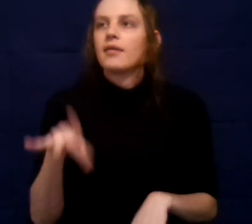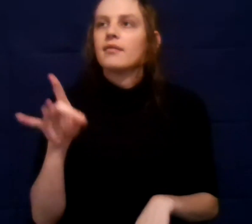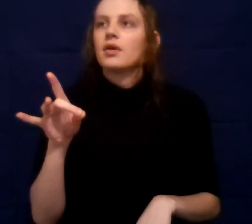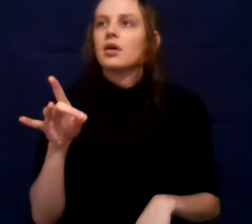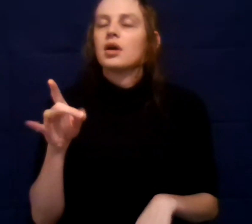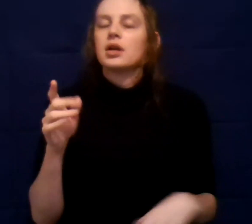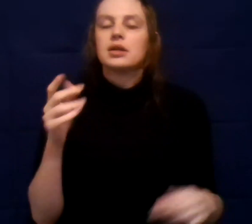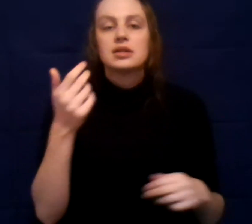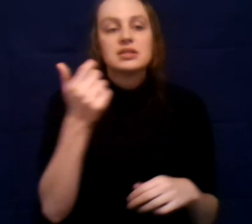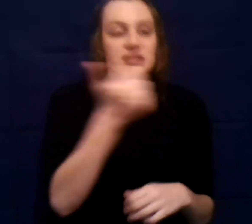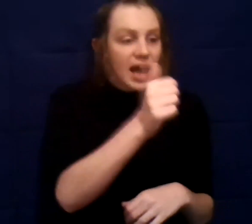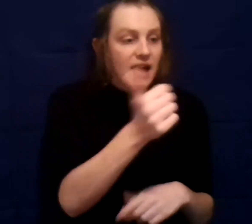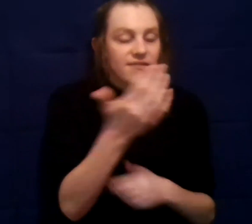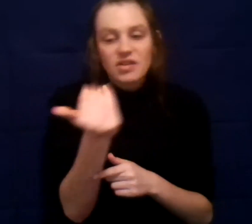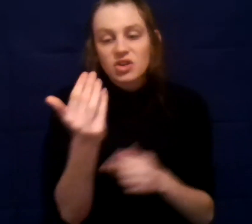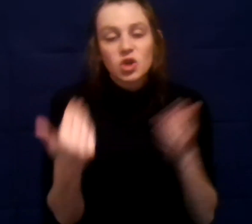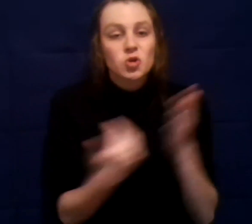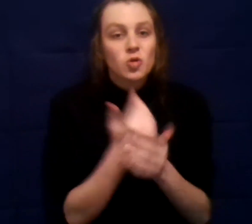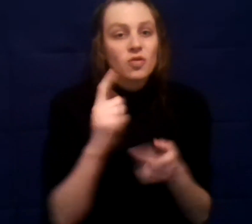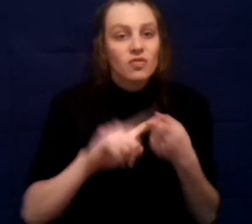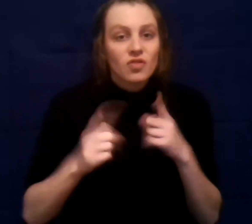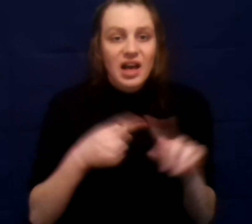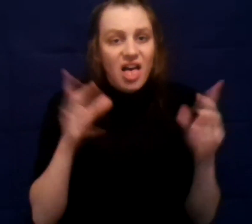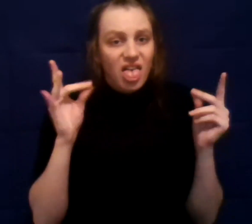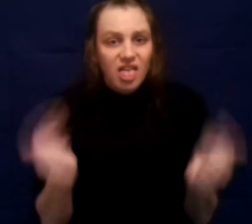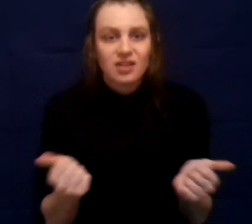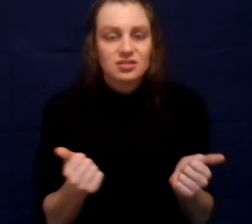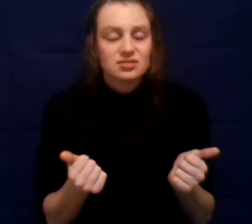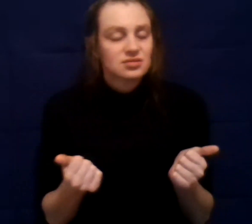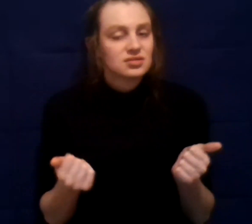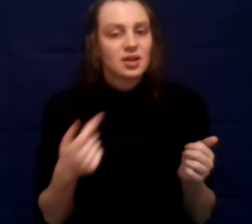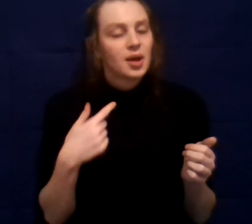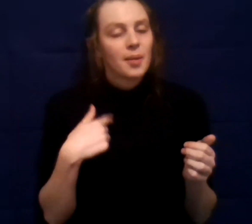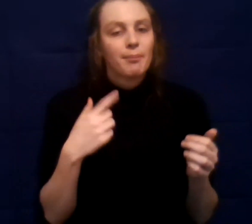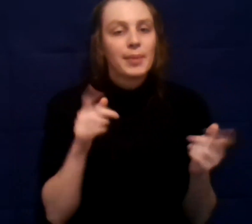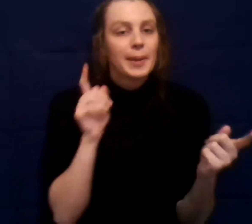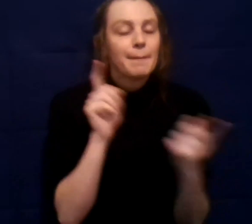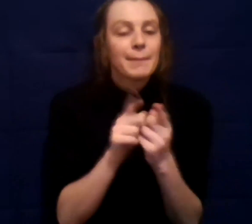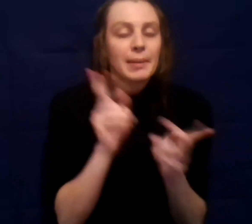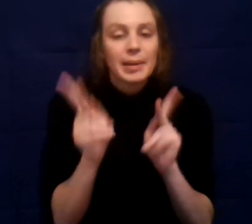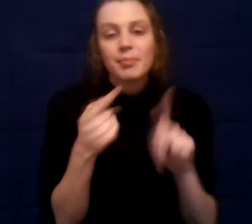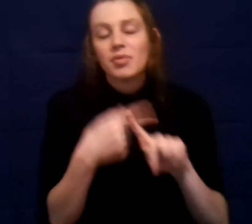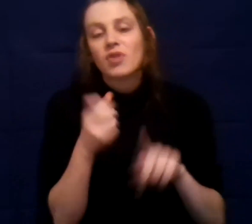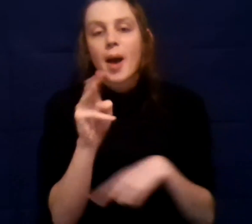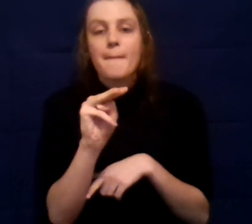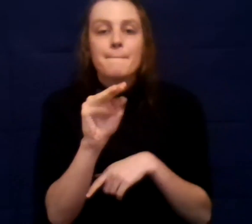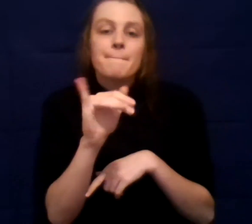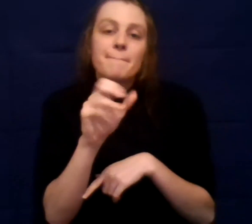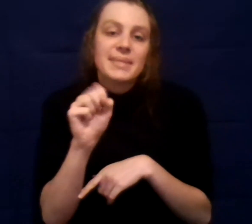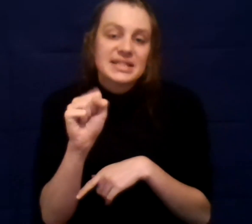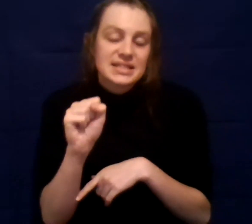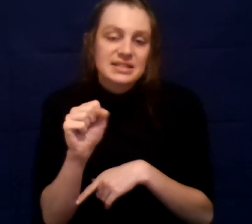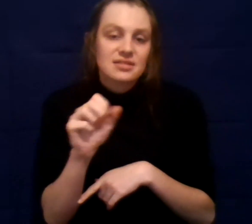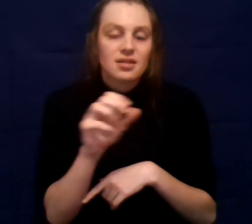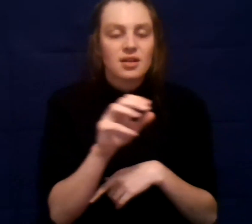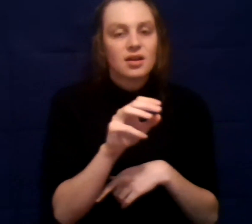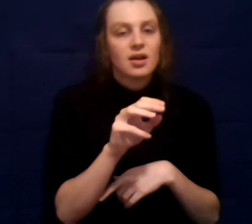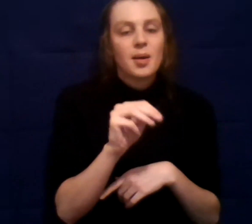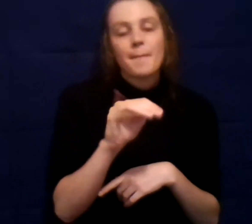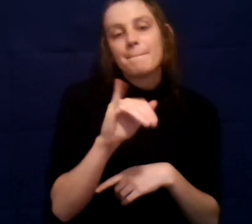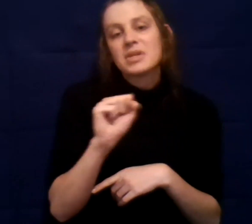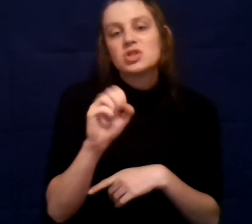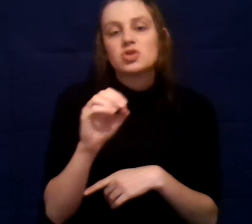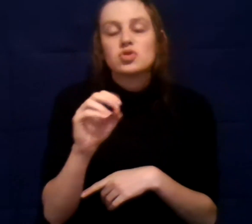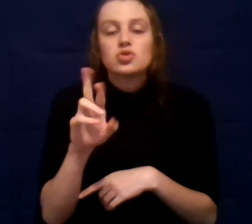Um, and like I was getting to know people from Mississippi, like Missouri, a lot of people from